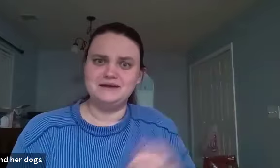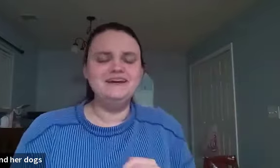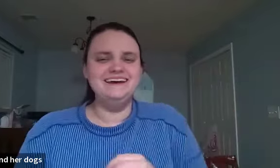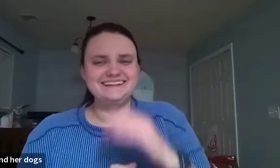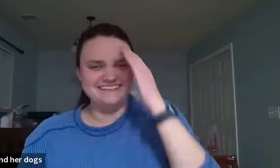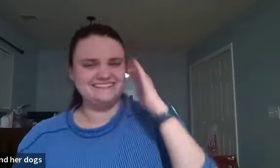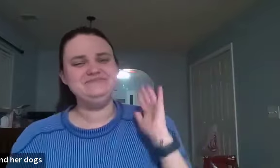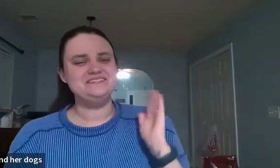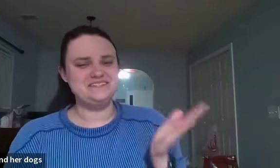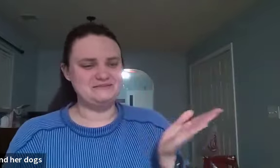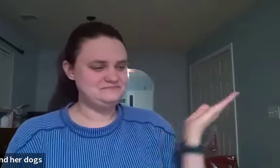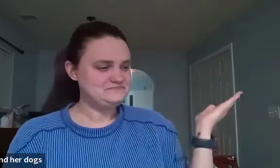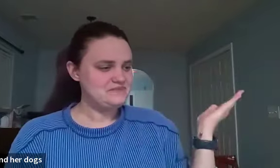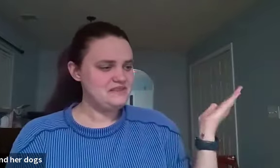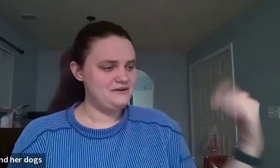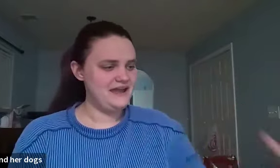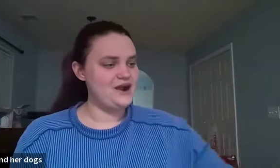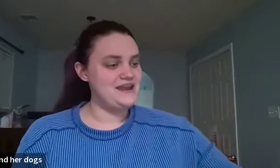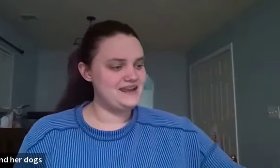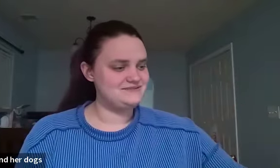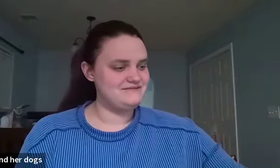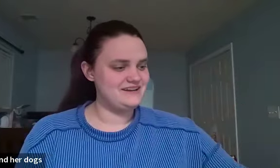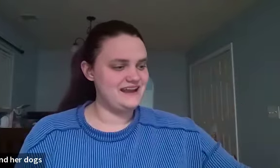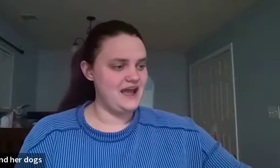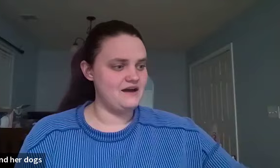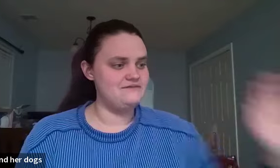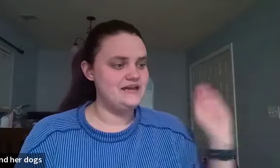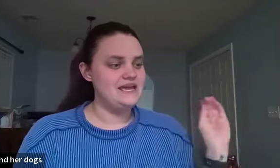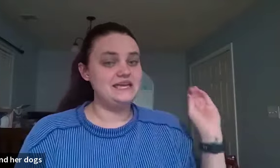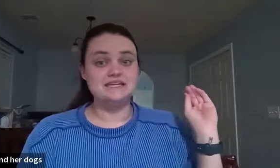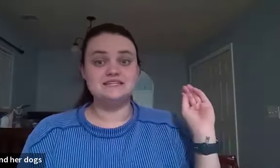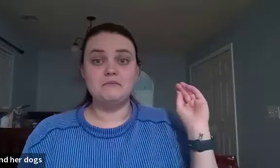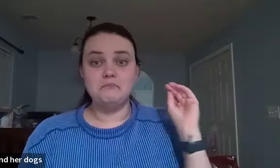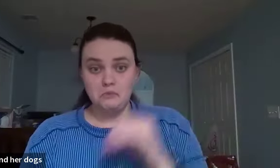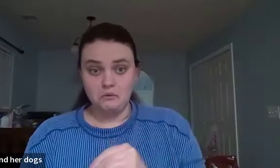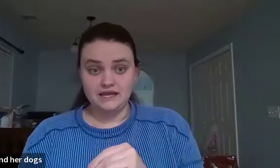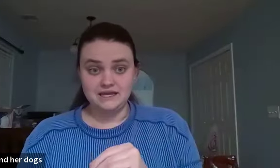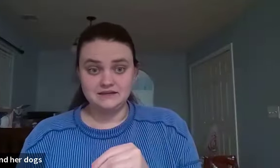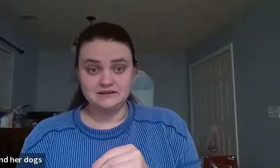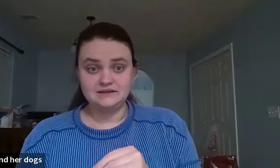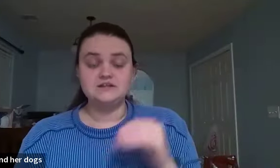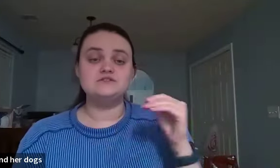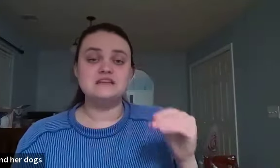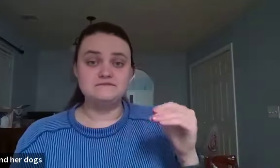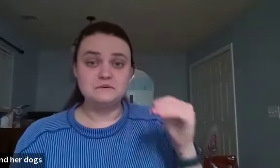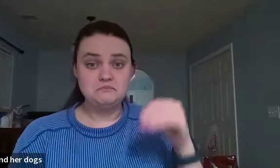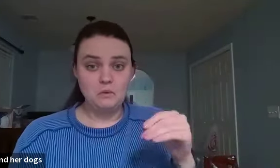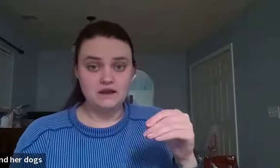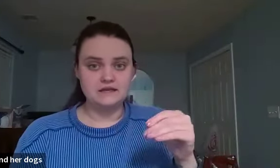time. So, okay, our next one we're going to have is boy. So the sign for boy,